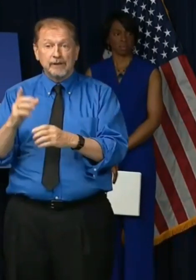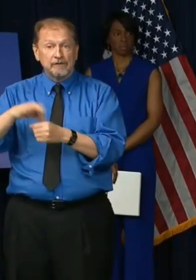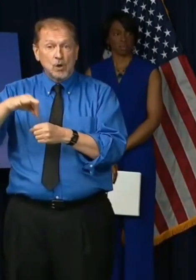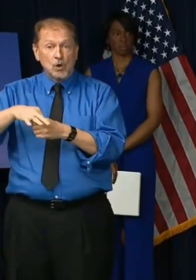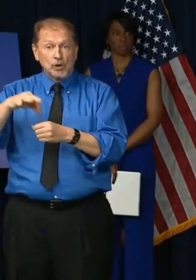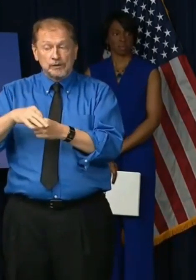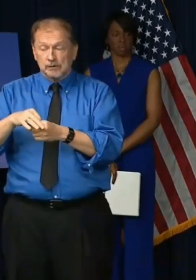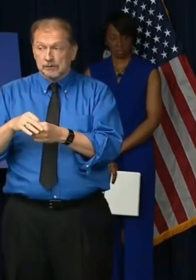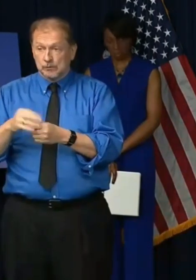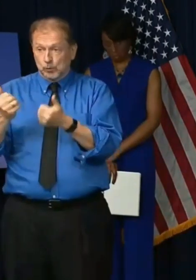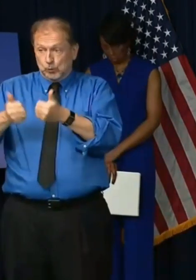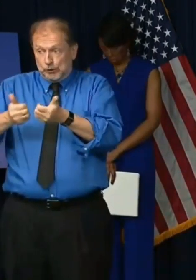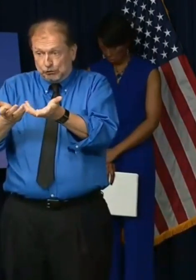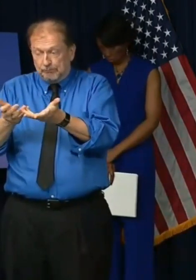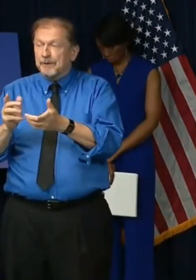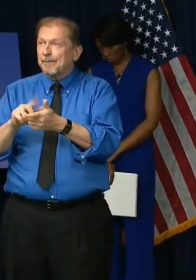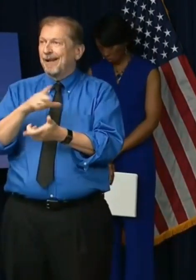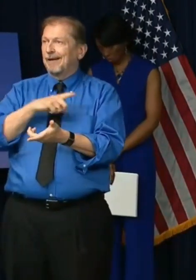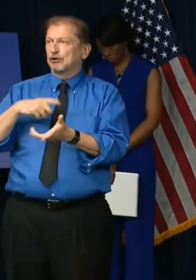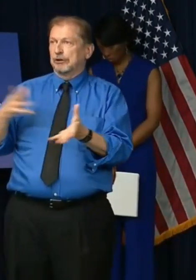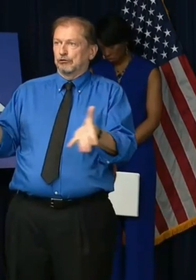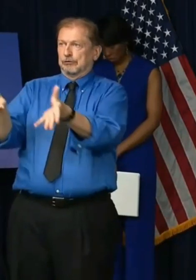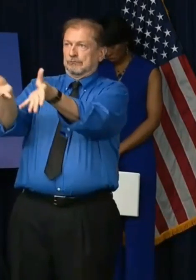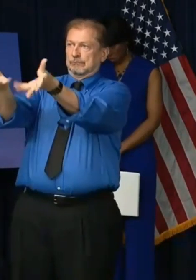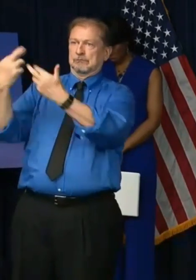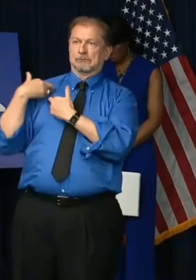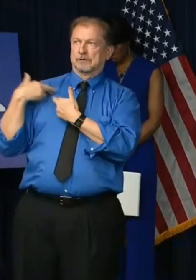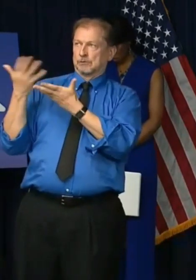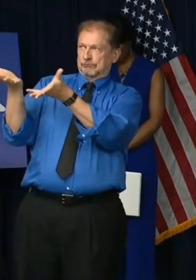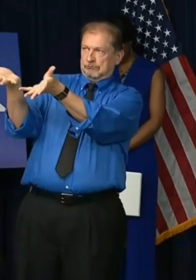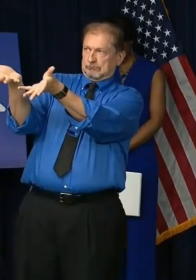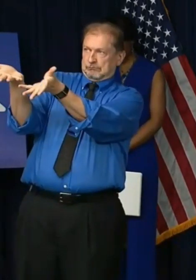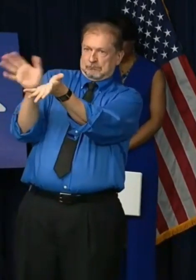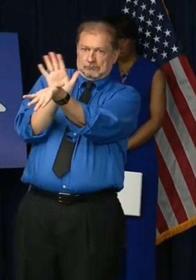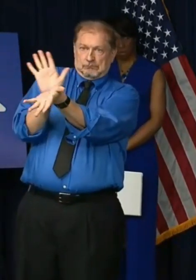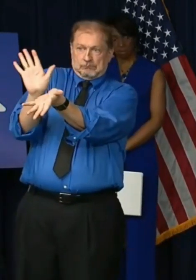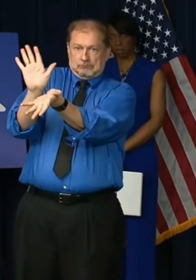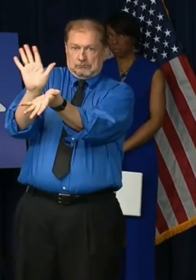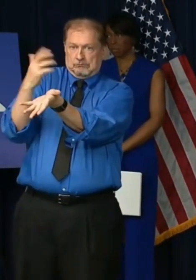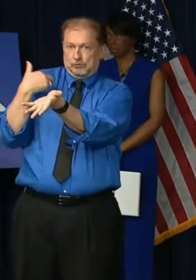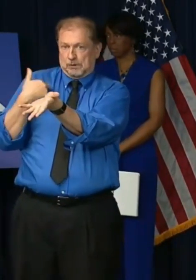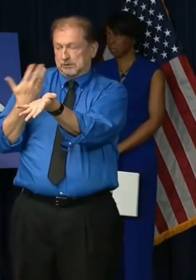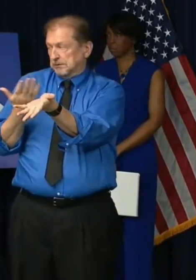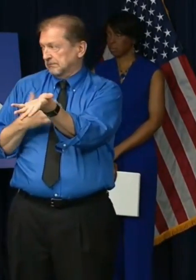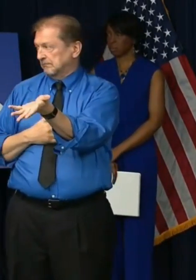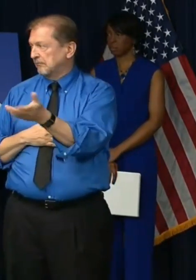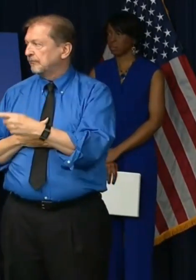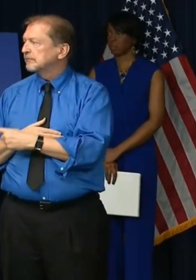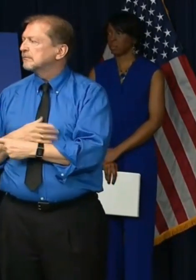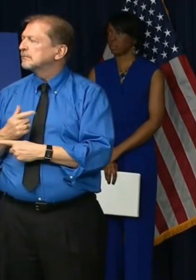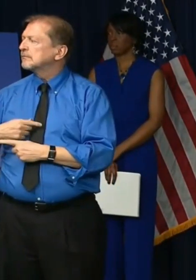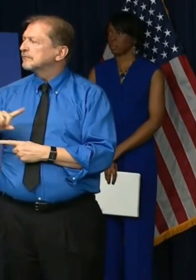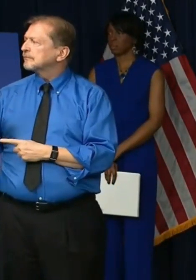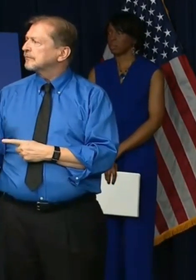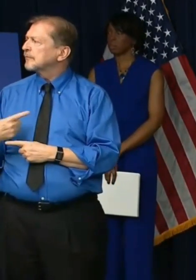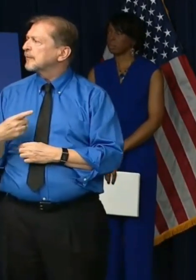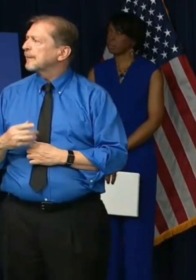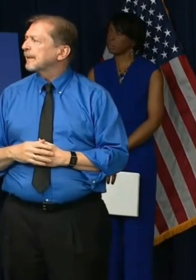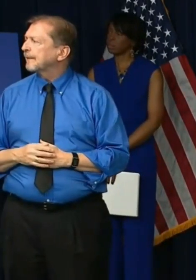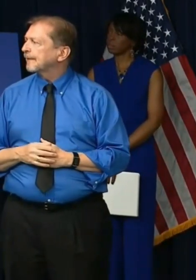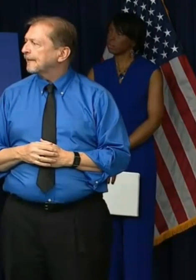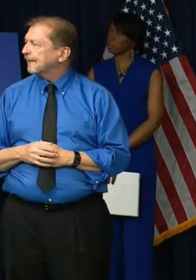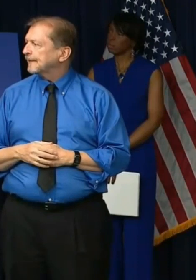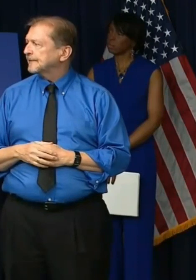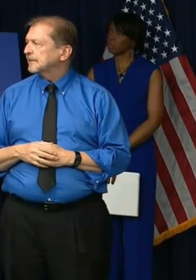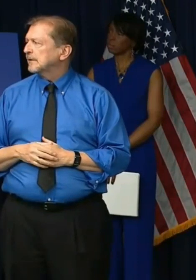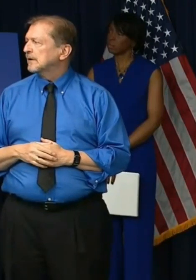helpful. But the legislature is going to have to, make its own decisions at this point. Jim Leach, WMAY. Governor, can you debunk